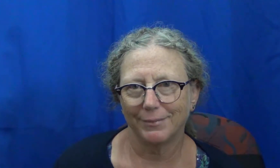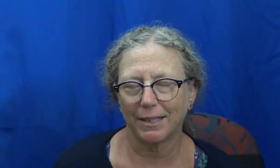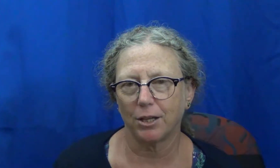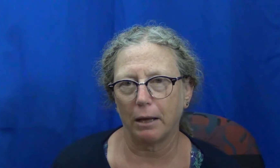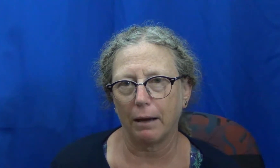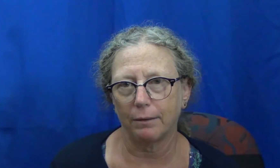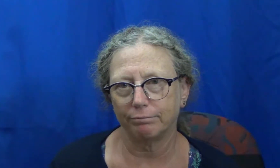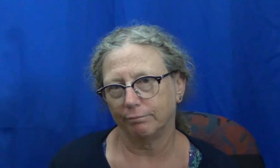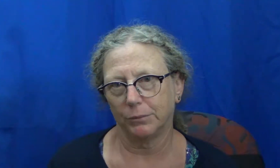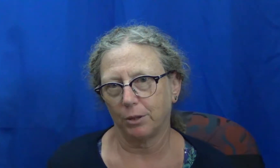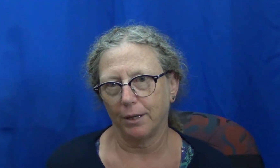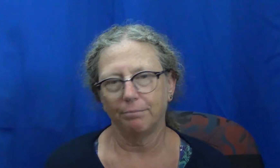That's all I got. Sorry.